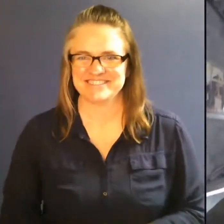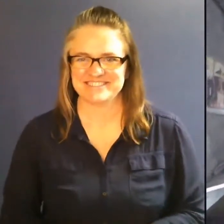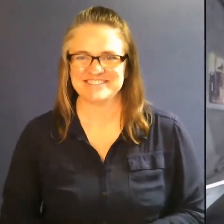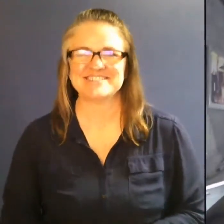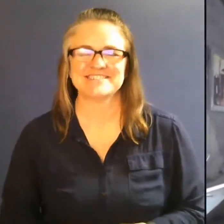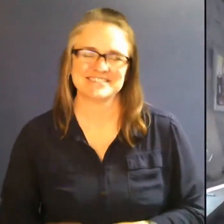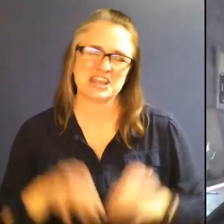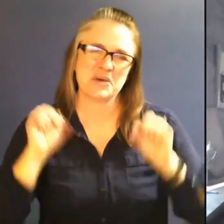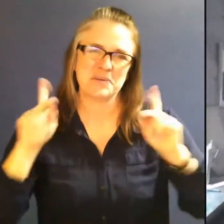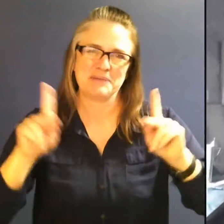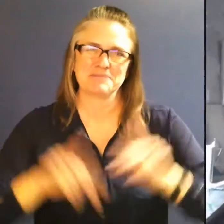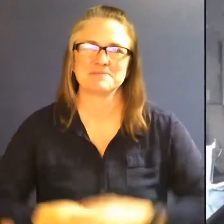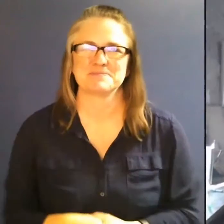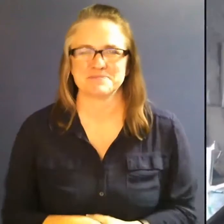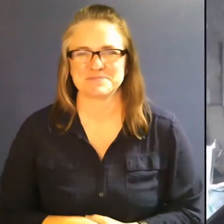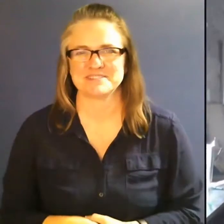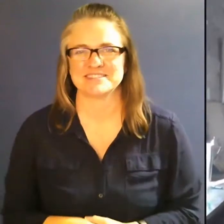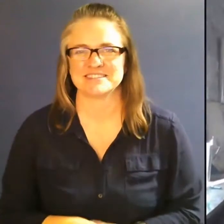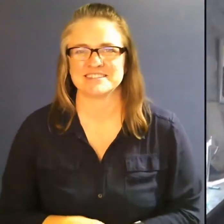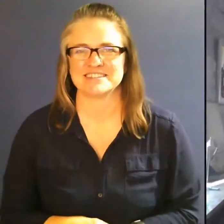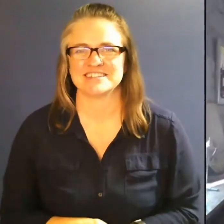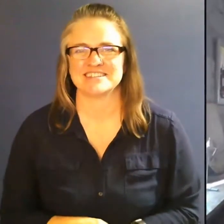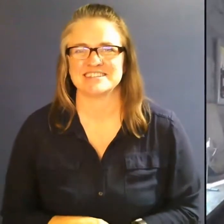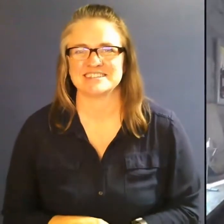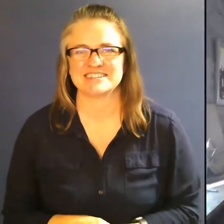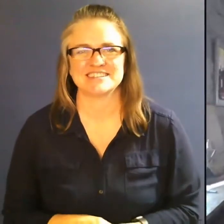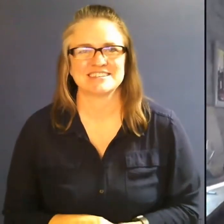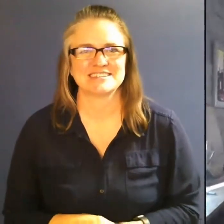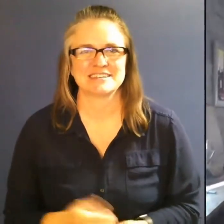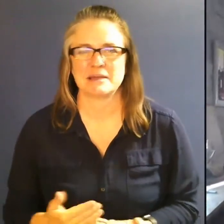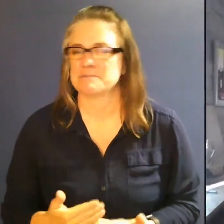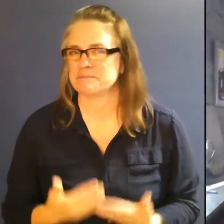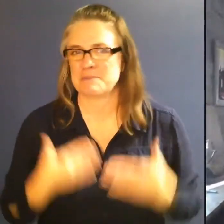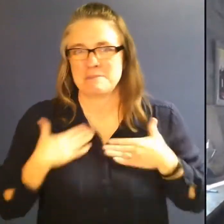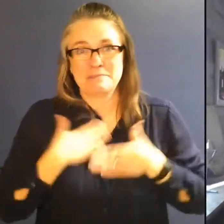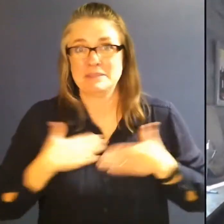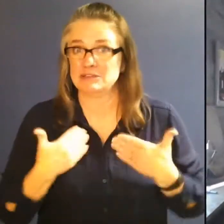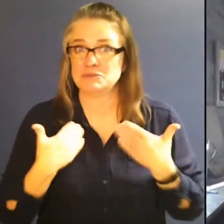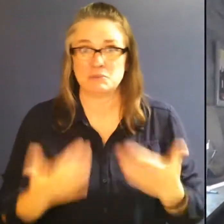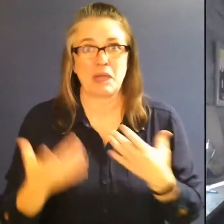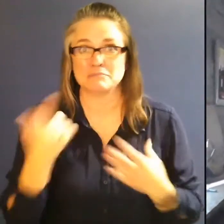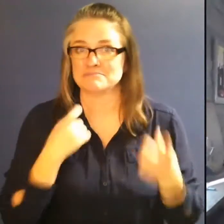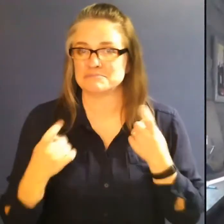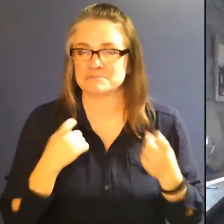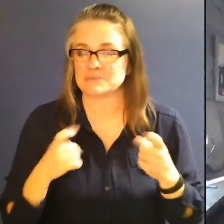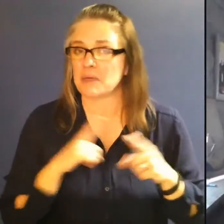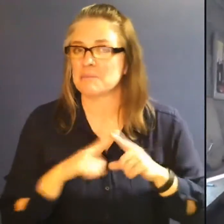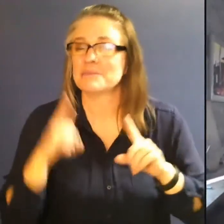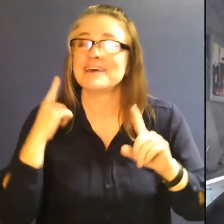All right. Well, you can keep those coming if you like, but at this point,